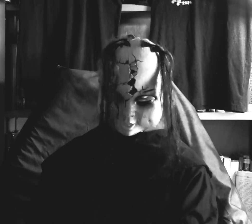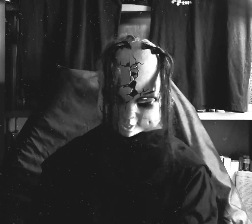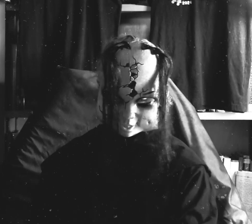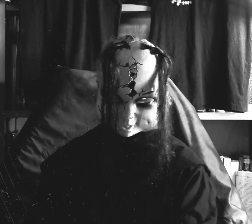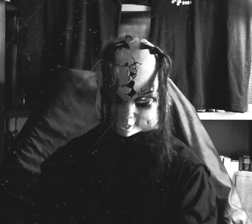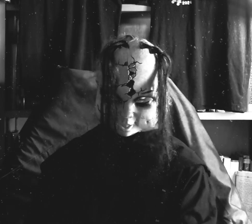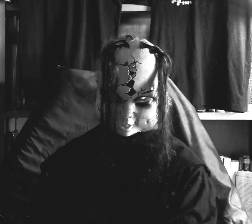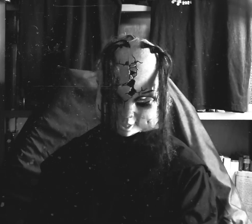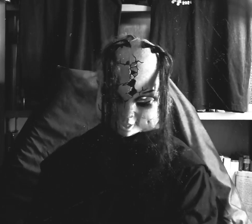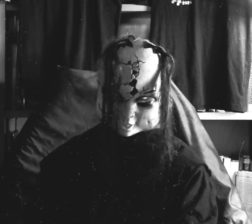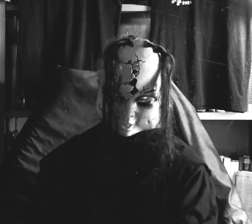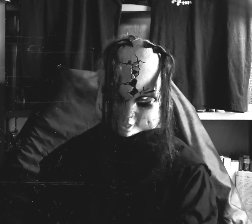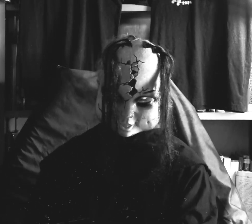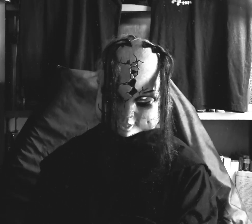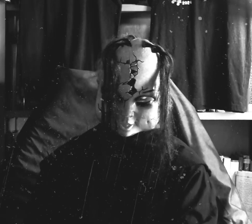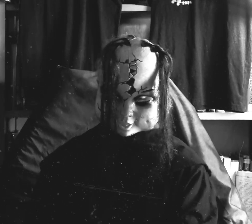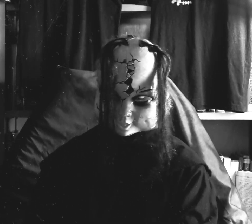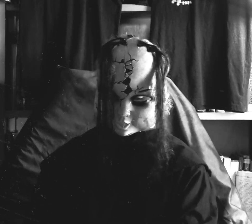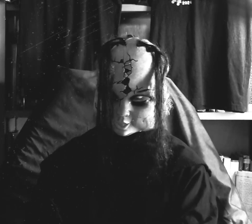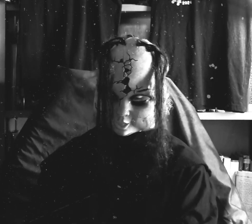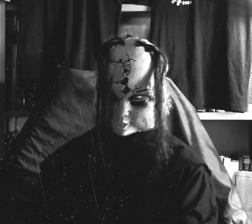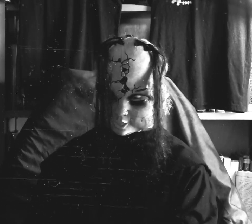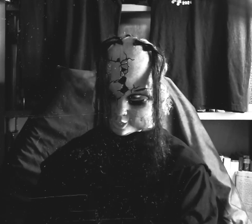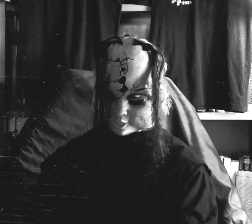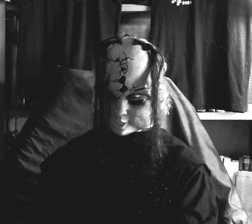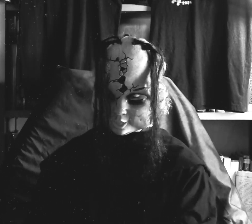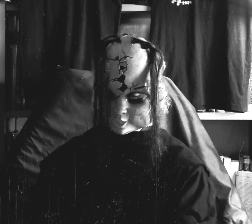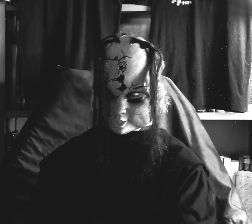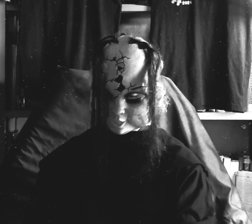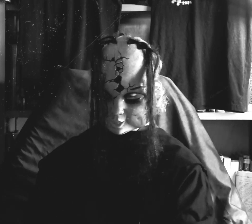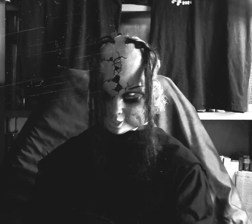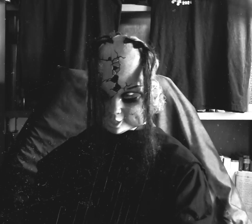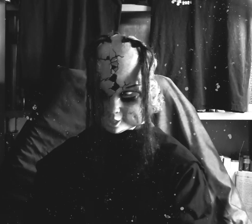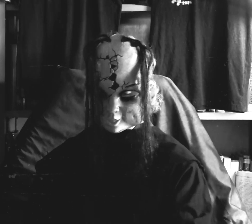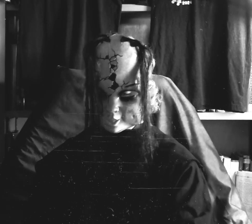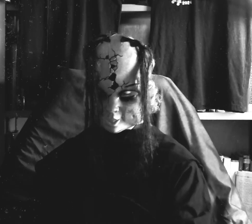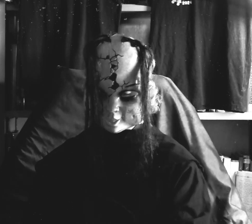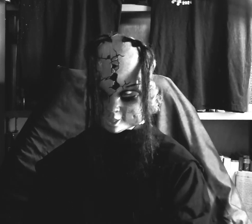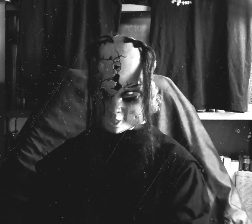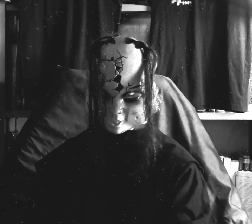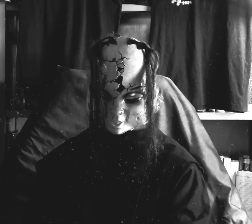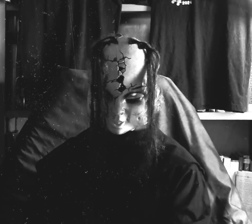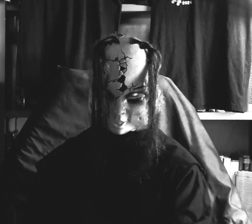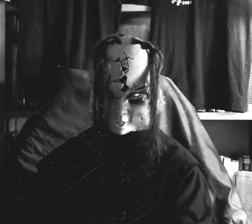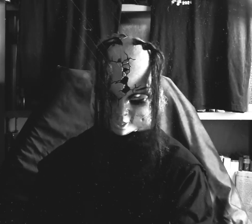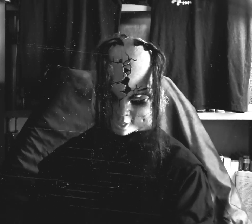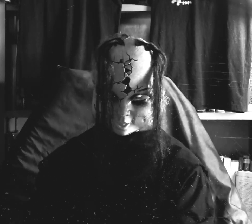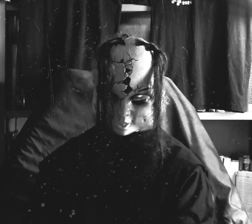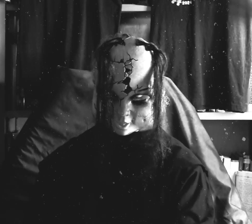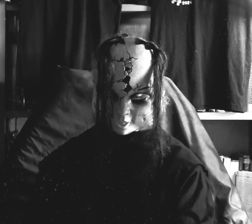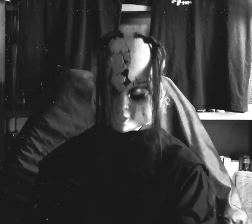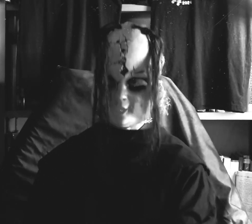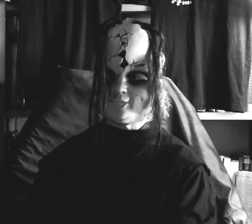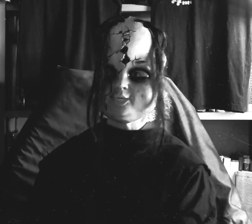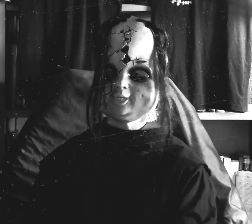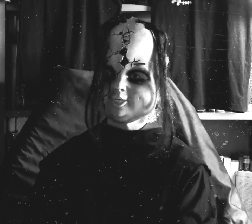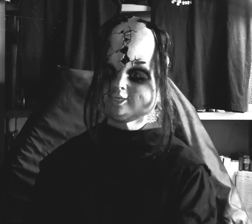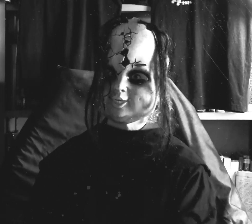her. One evening, as Maria was strolling with her two children on the shady pathway near the river, the ranchero came